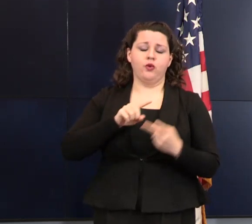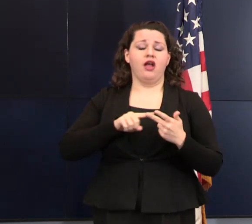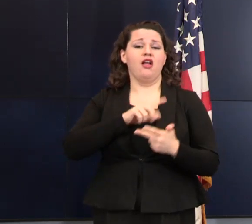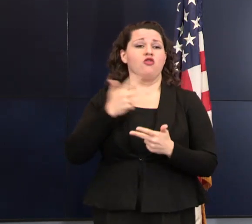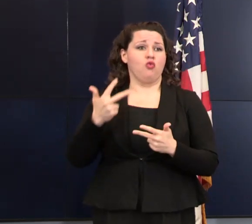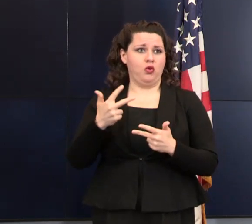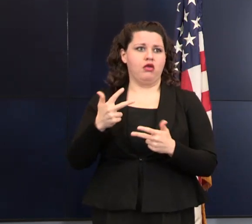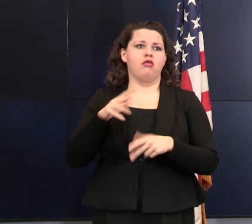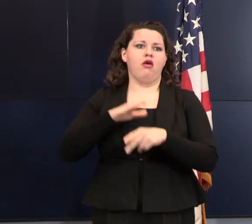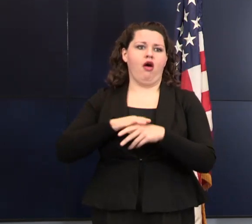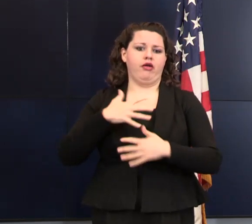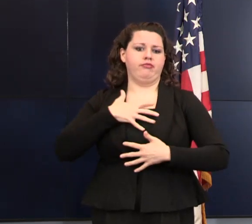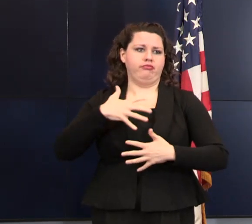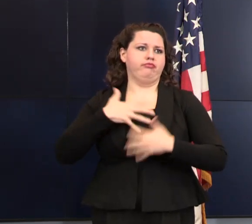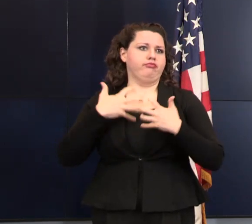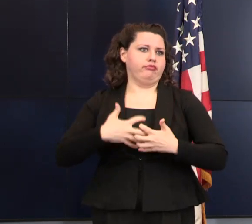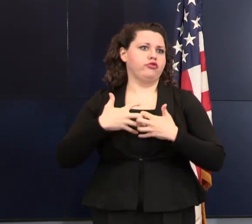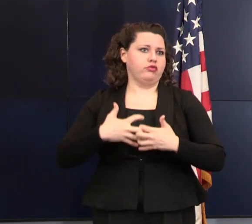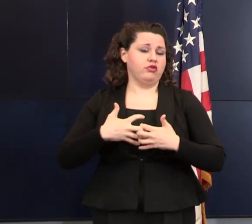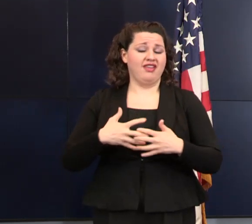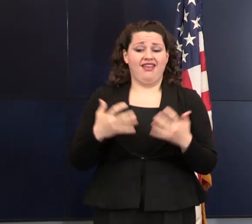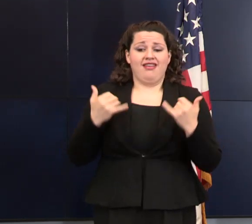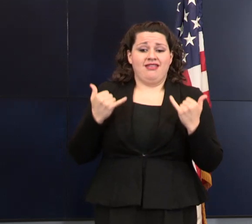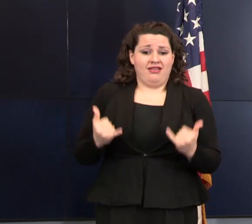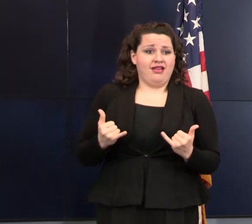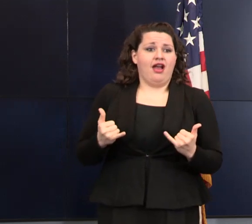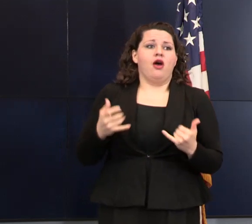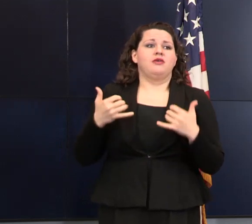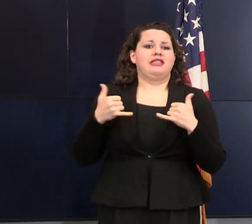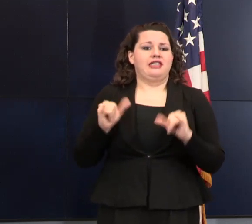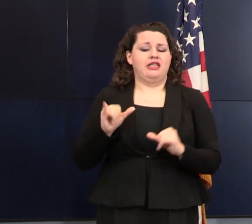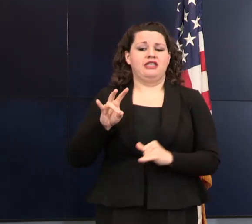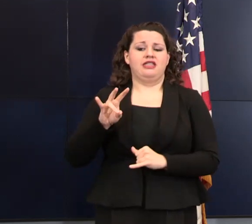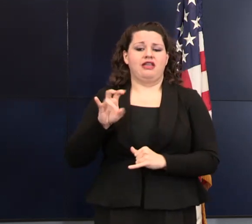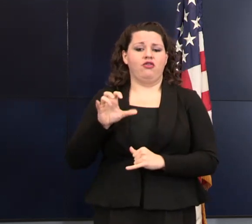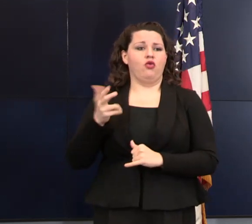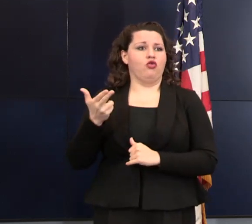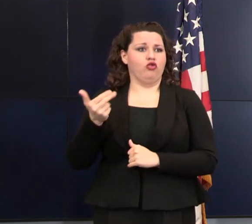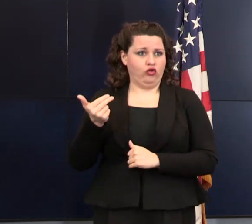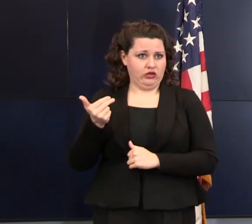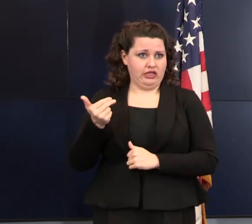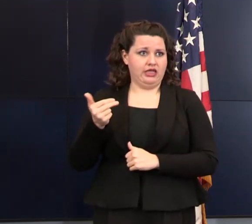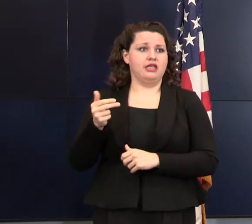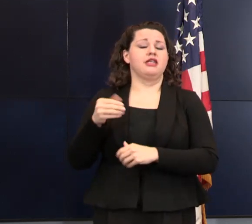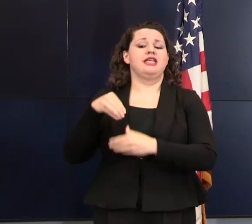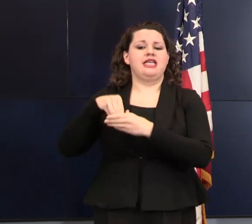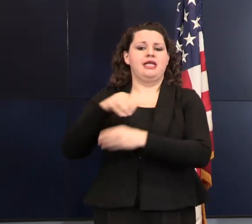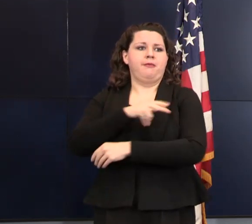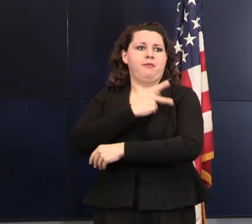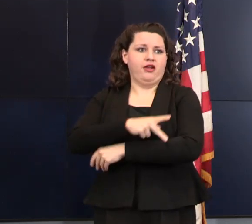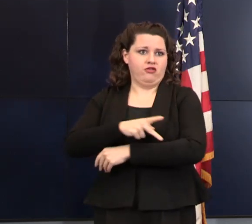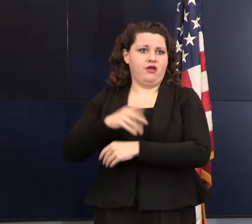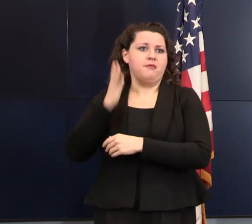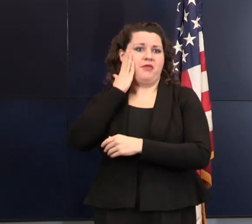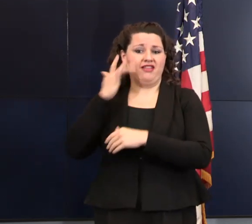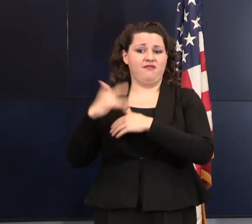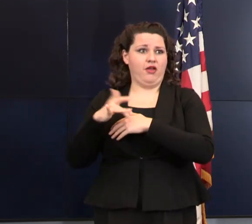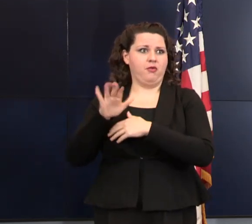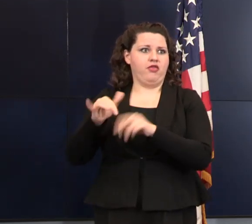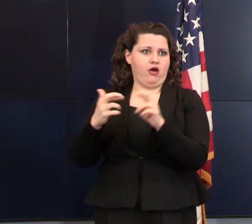on ventilators. At this time, there remain 713 inpatient beds available in the